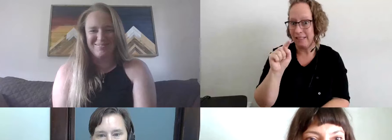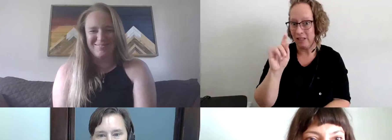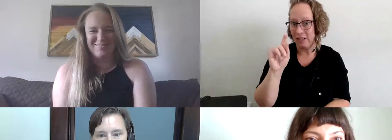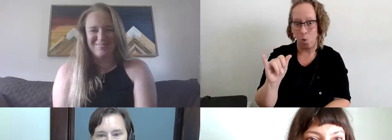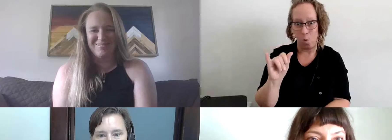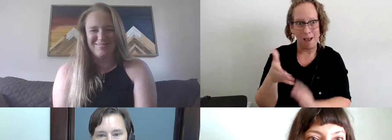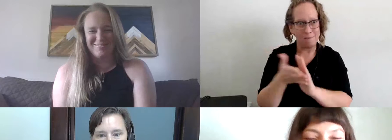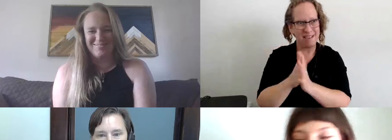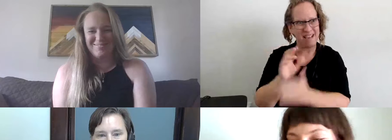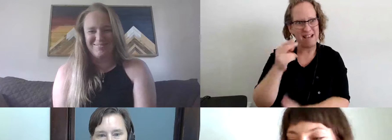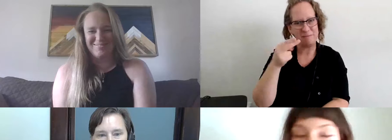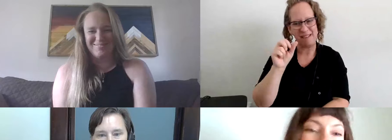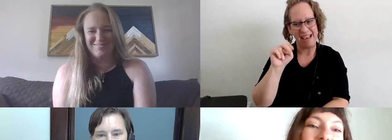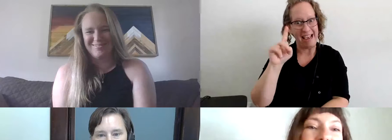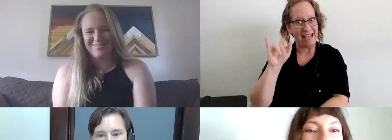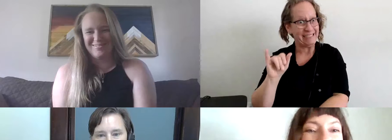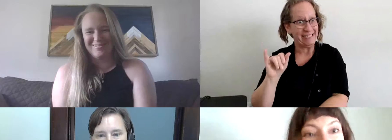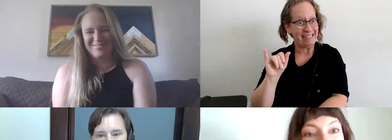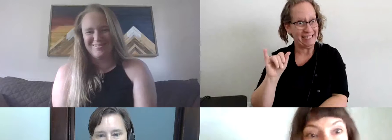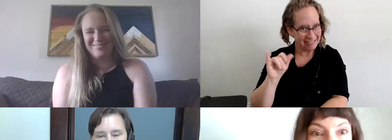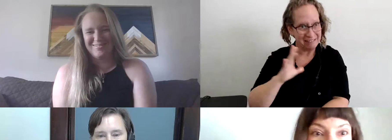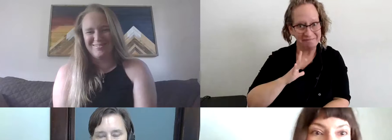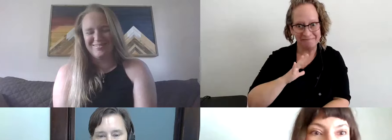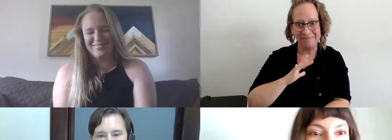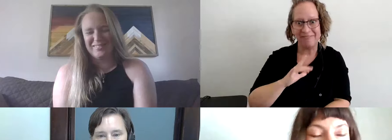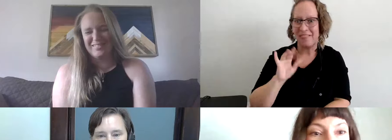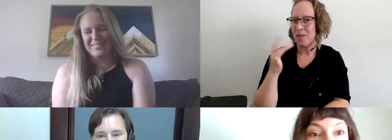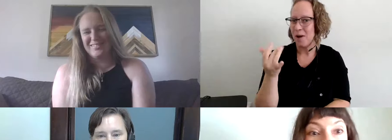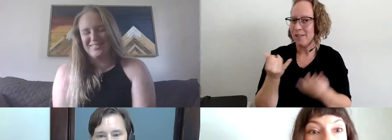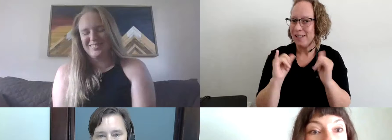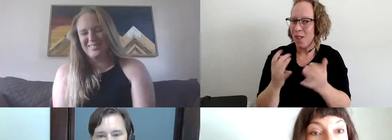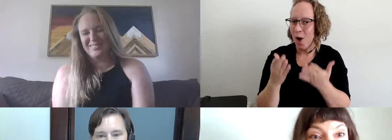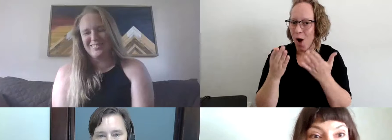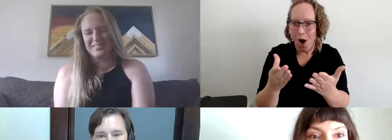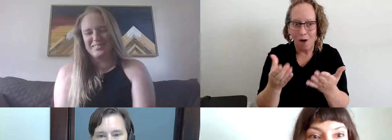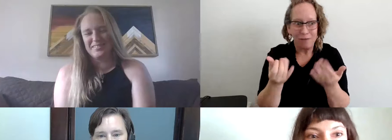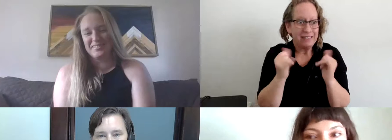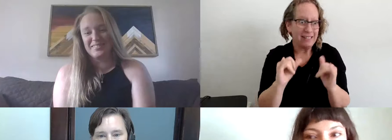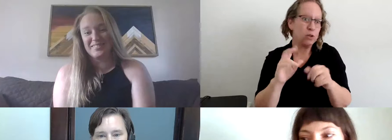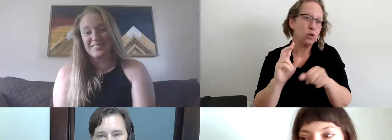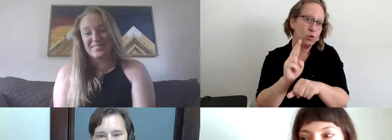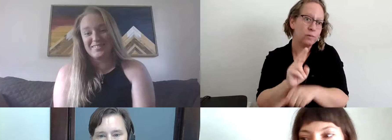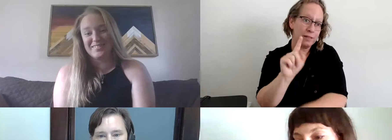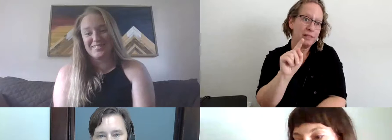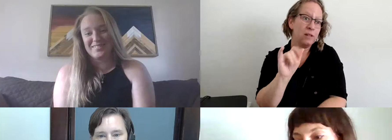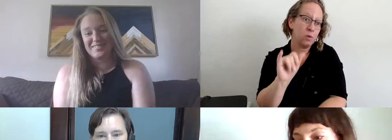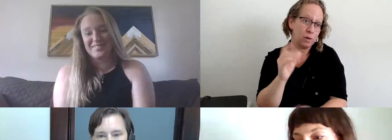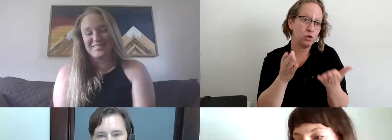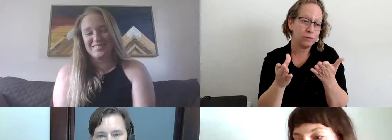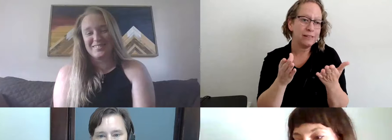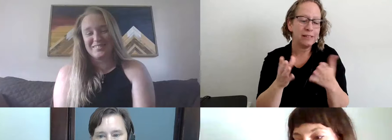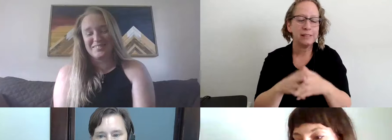in handy in that kind of situation. So that's why we still offer and still have usage of TTY